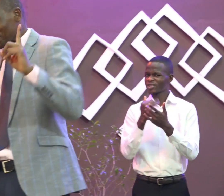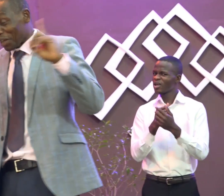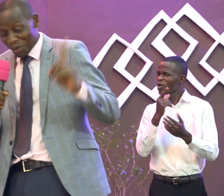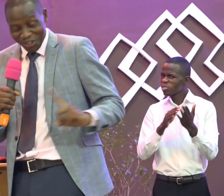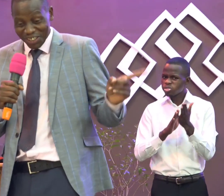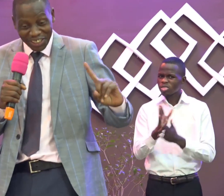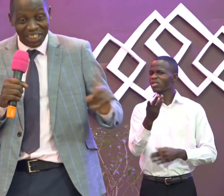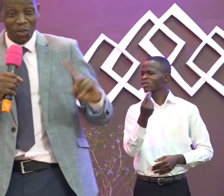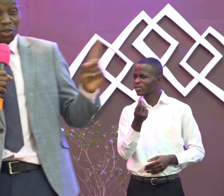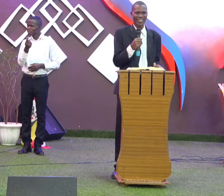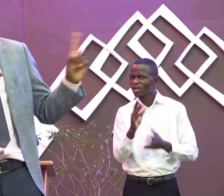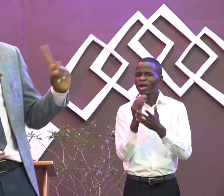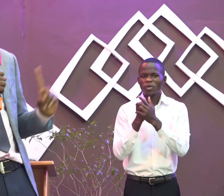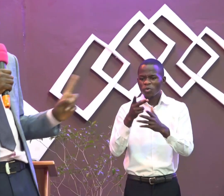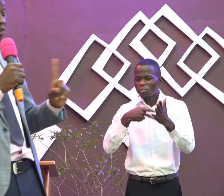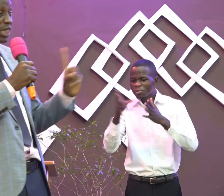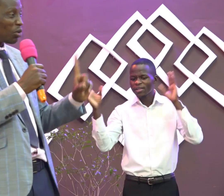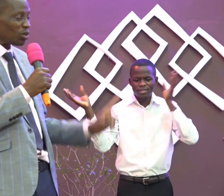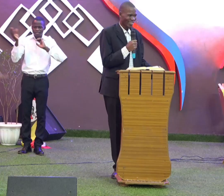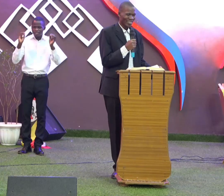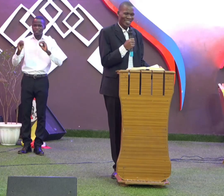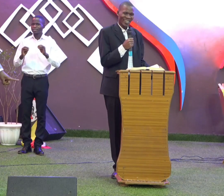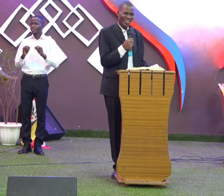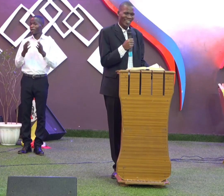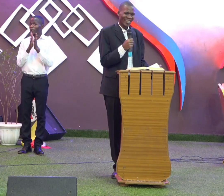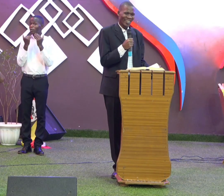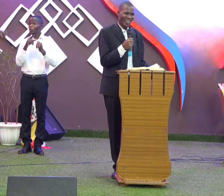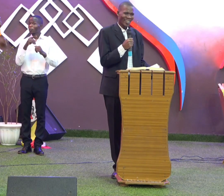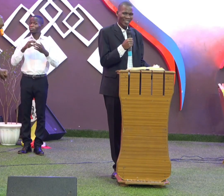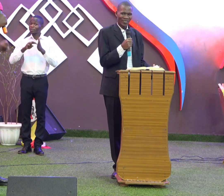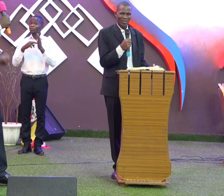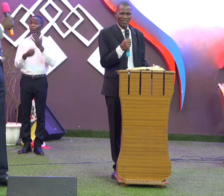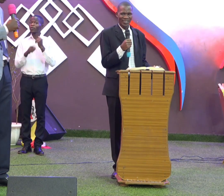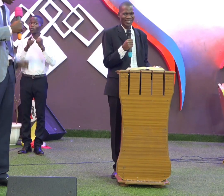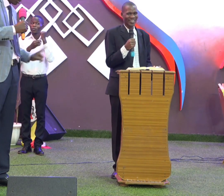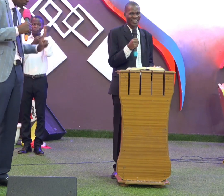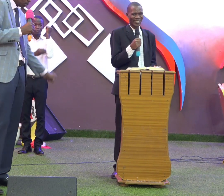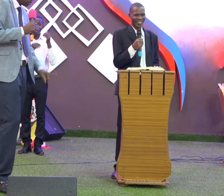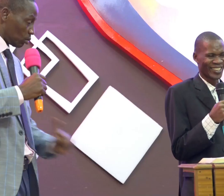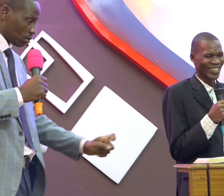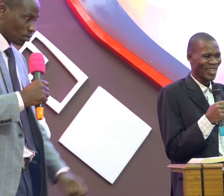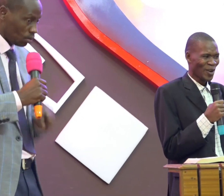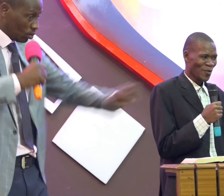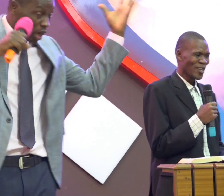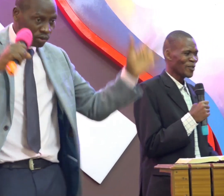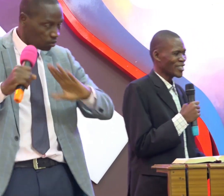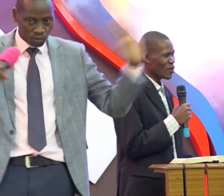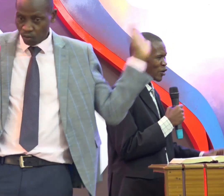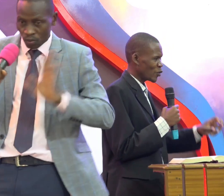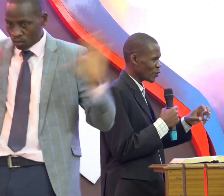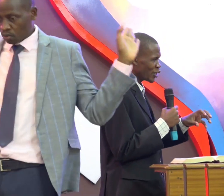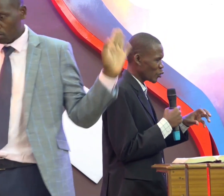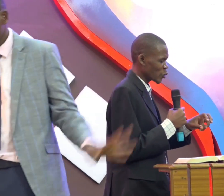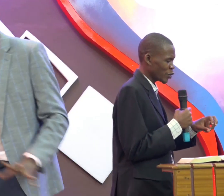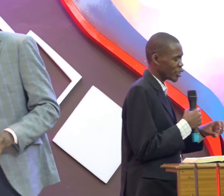banga. Biyabera na miyo. Kati yotuta wana kumubu zanti yinamu koina. Ajazimpa. Uluwa lirubu yintu kayonga tu. When you see